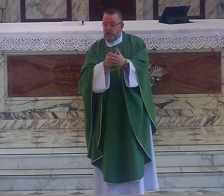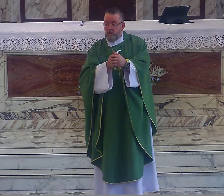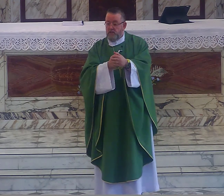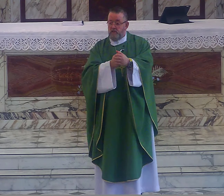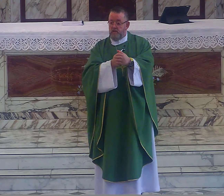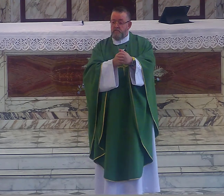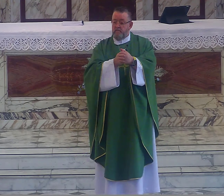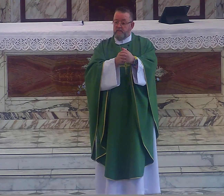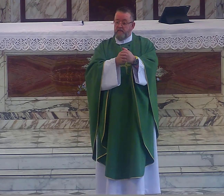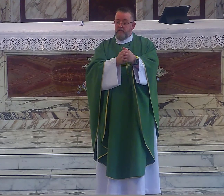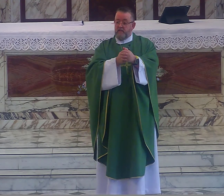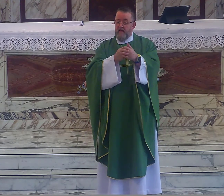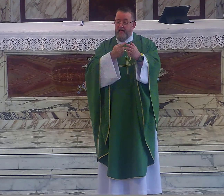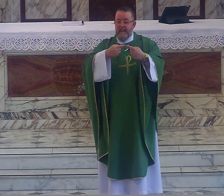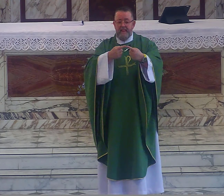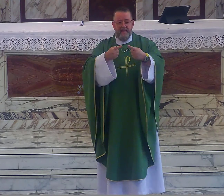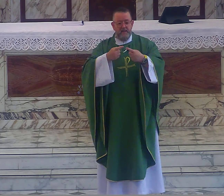just.